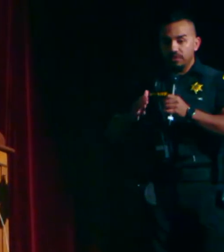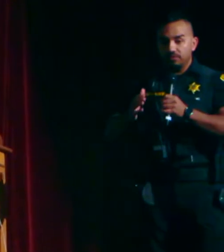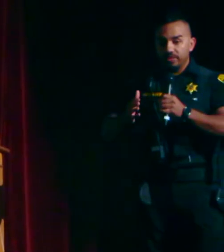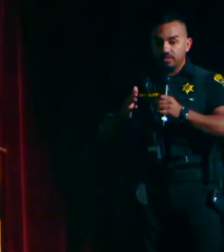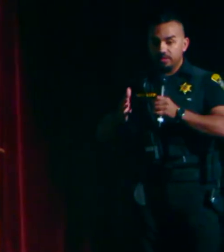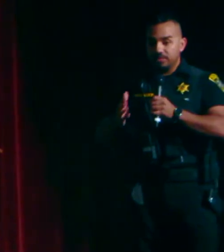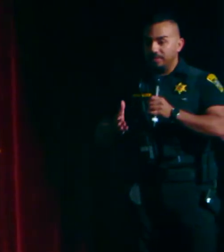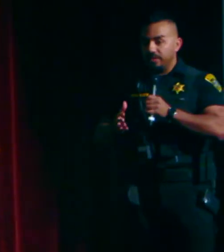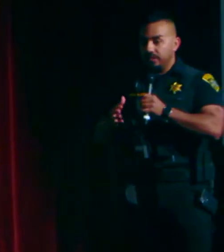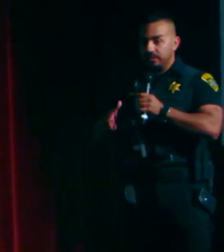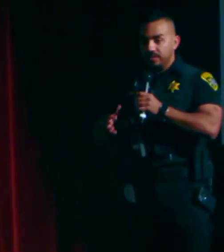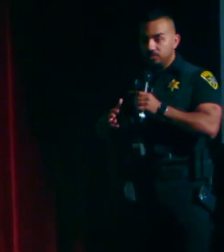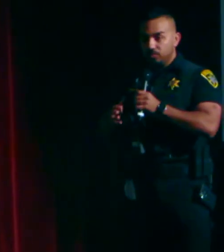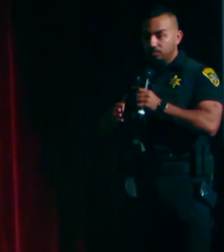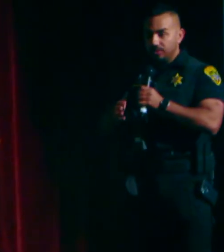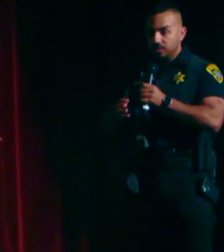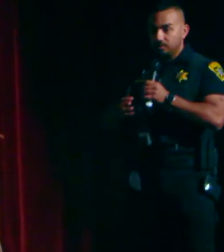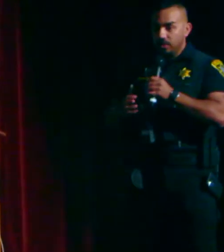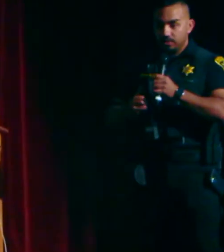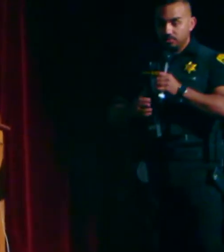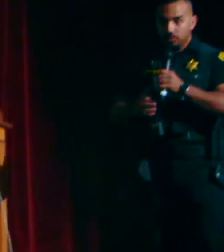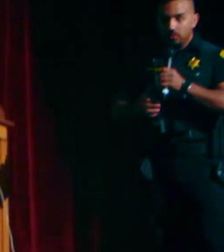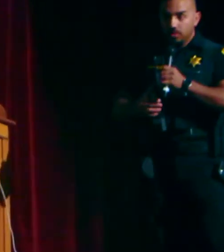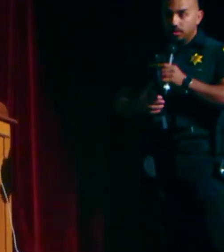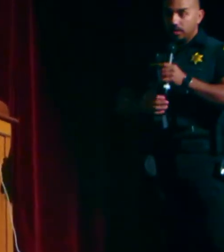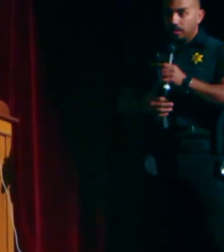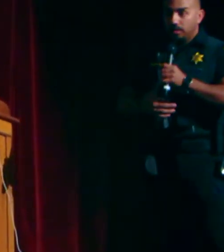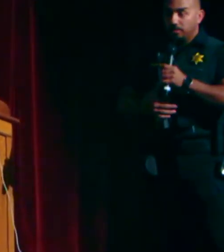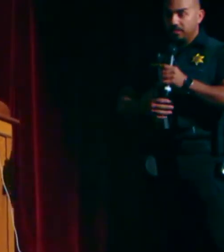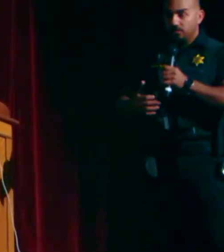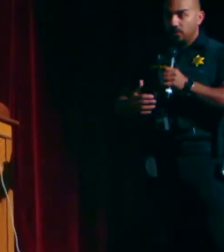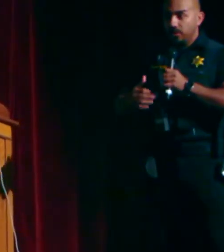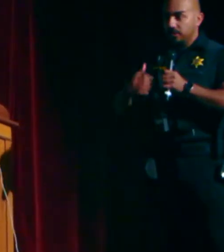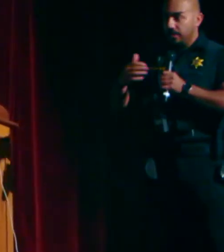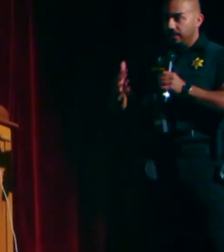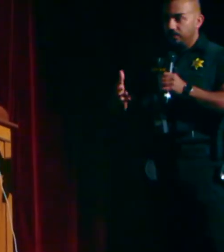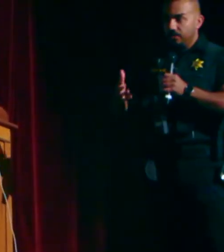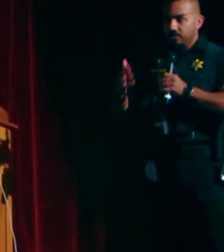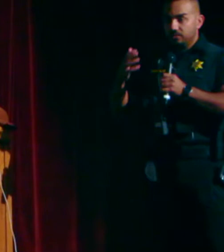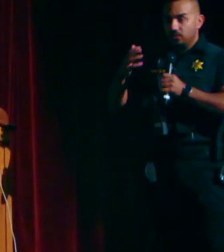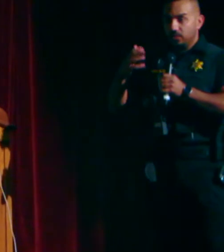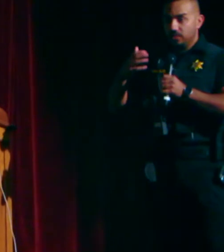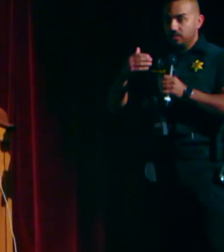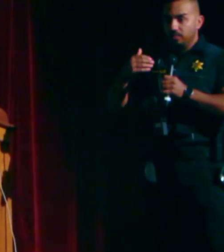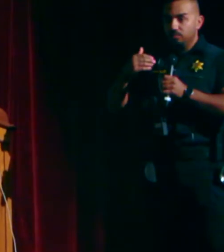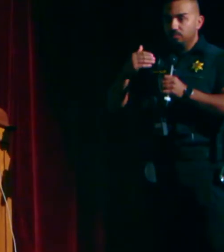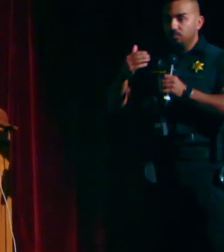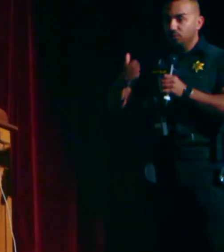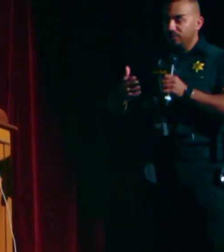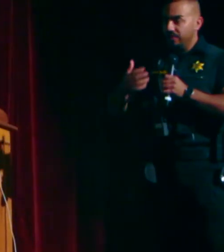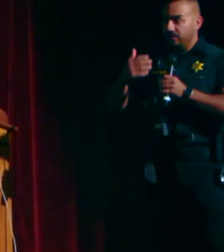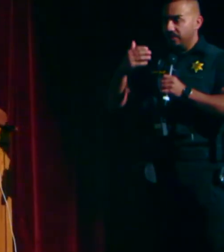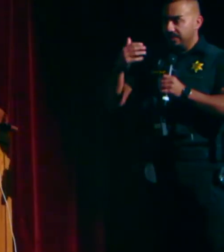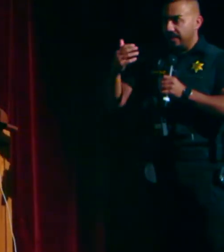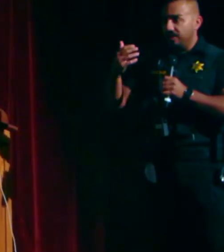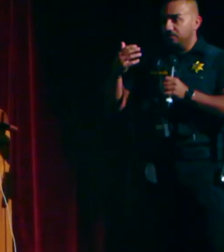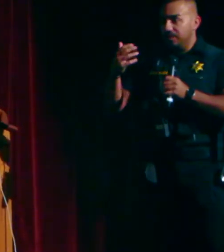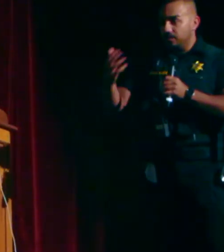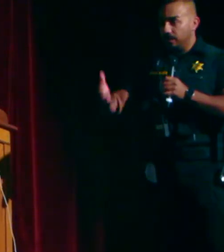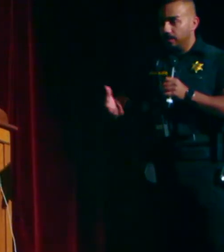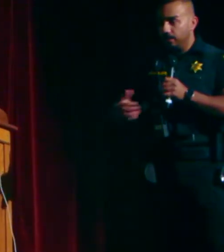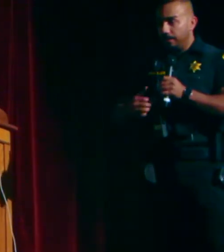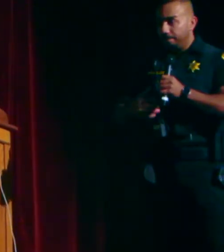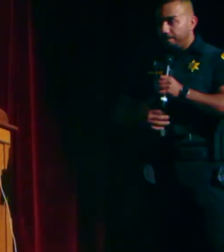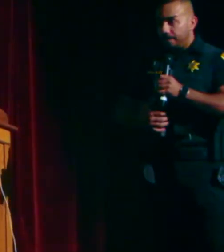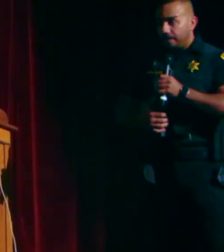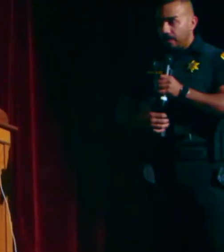We will definitely attempt to make it as age appropriate as possible, as far as language, as far as the movement and things that have to